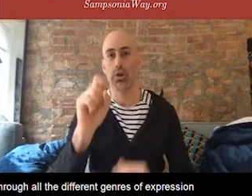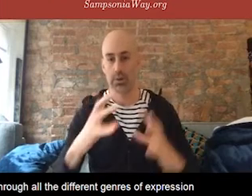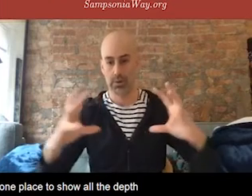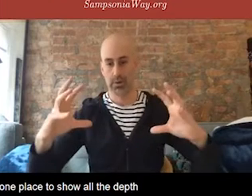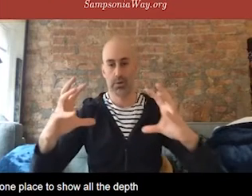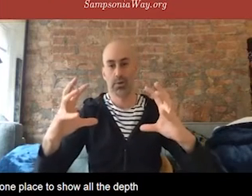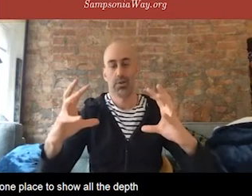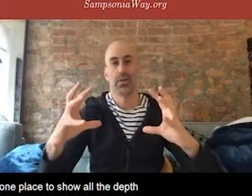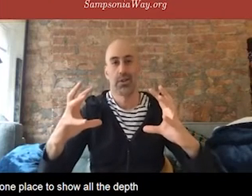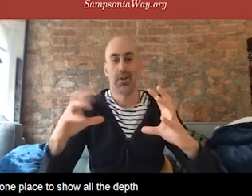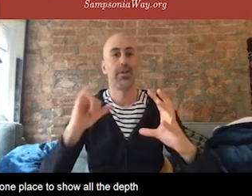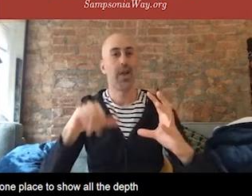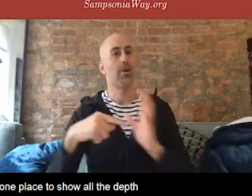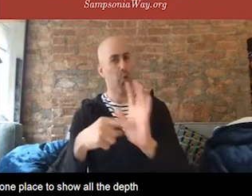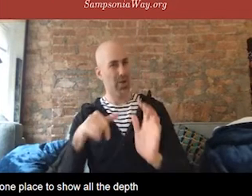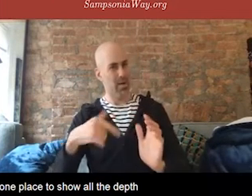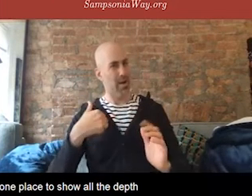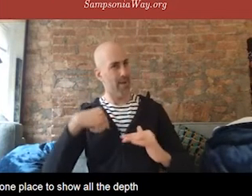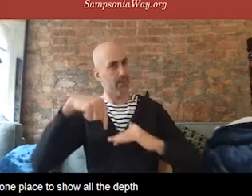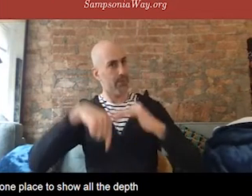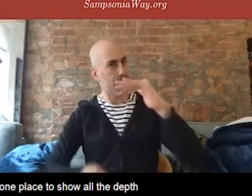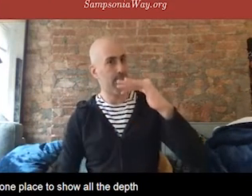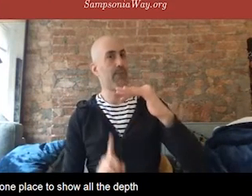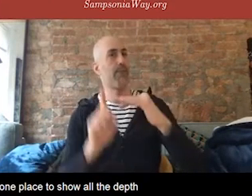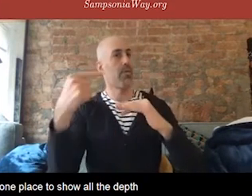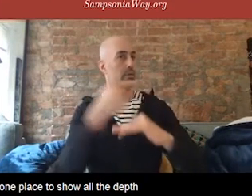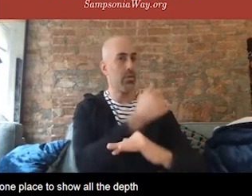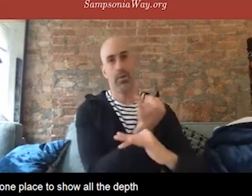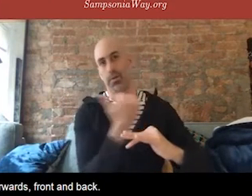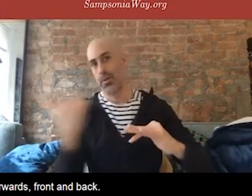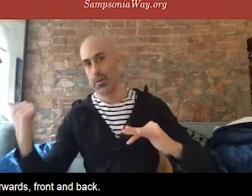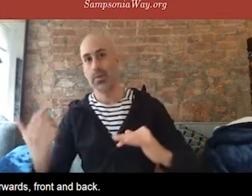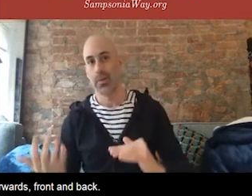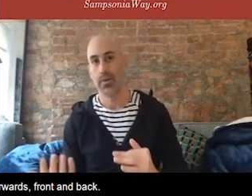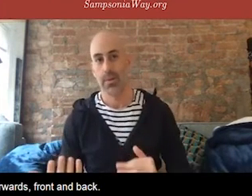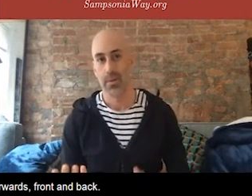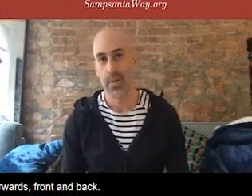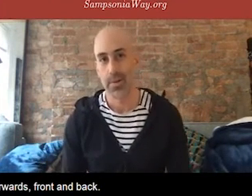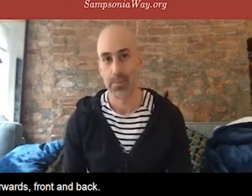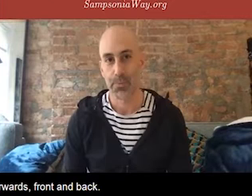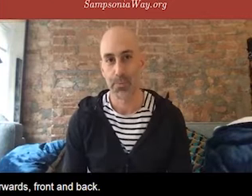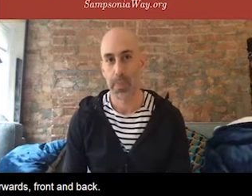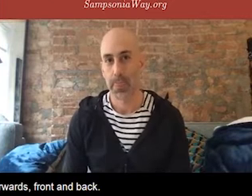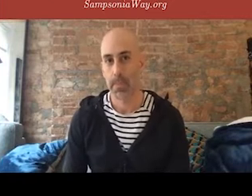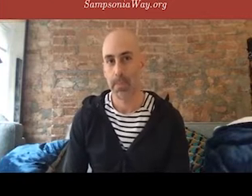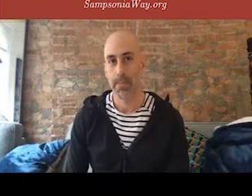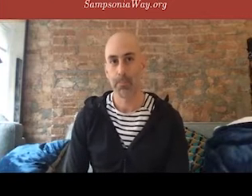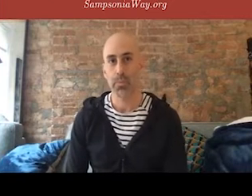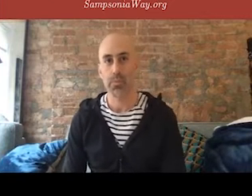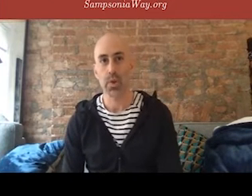of expression in order to get all of those arts together in one place to show all the depth and richness of it, backwards, forwards, front, and